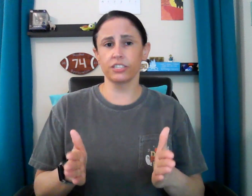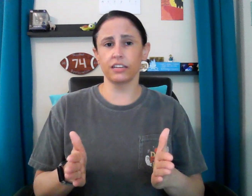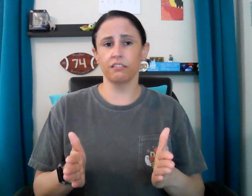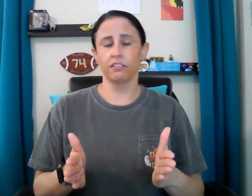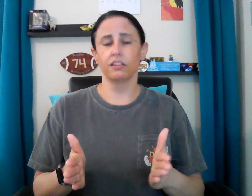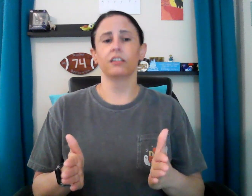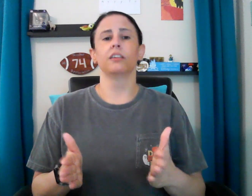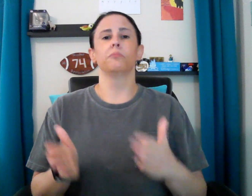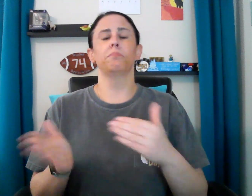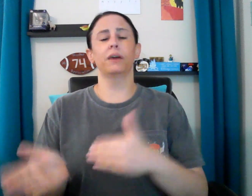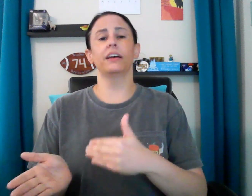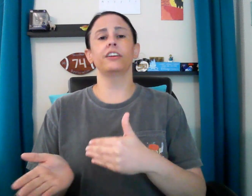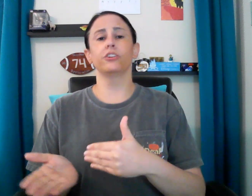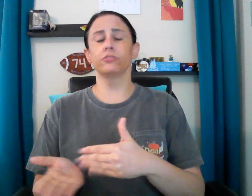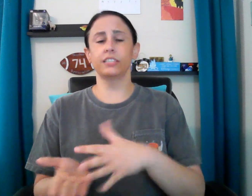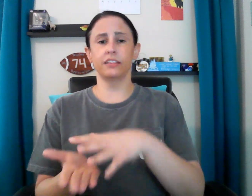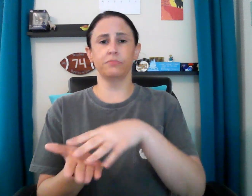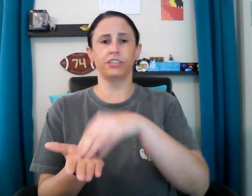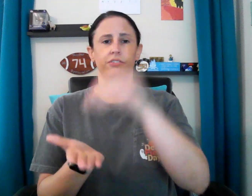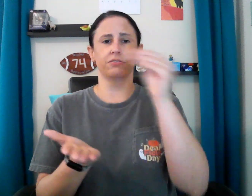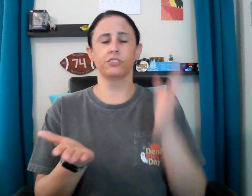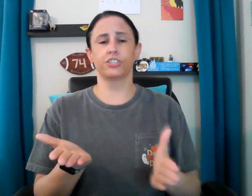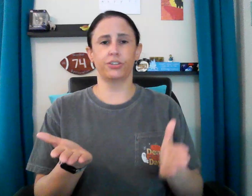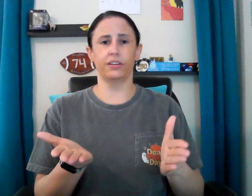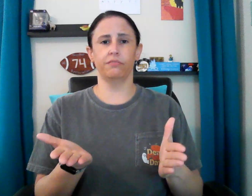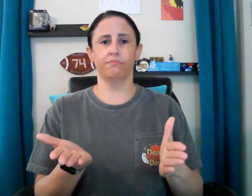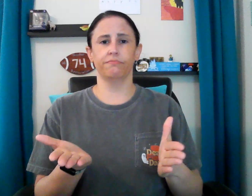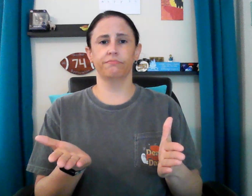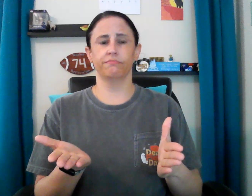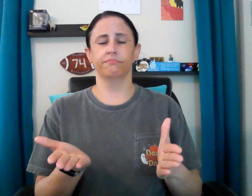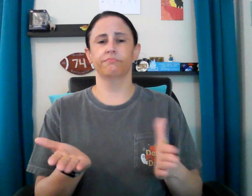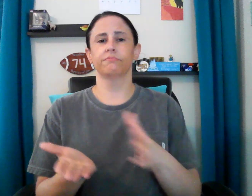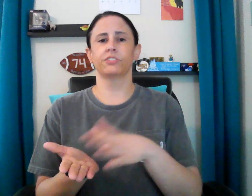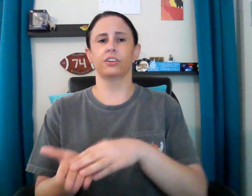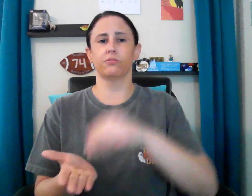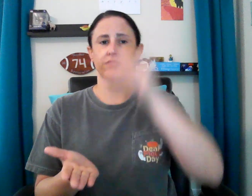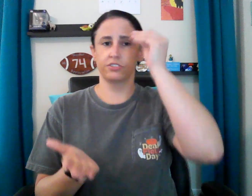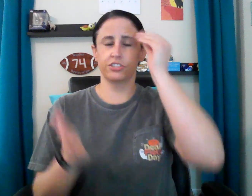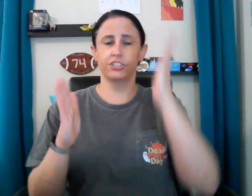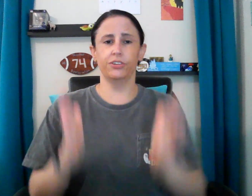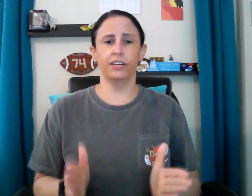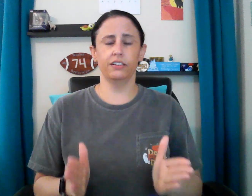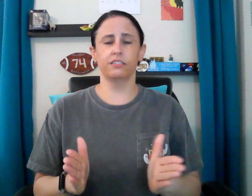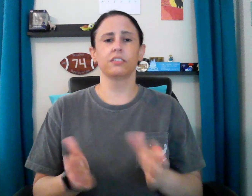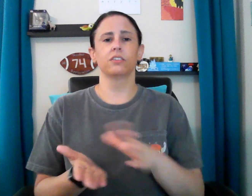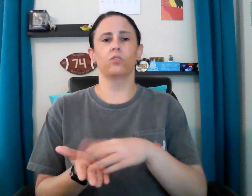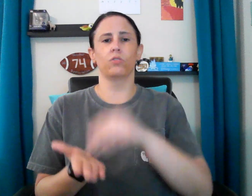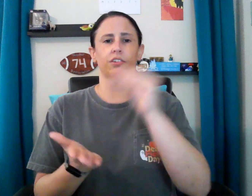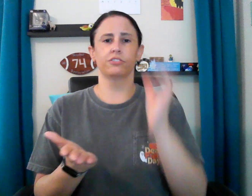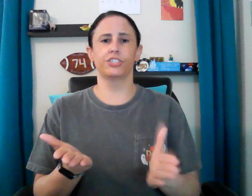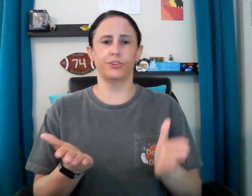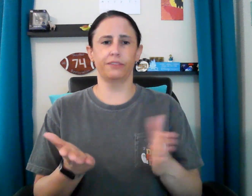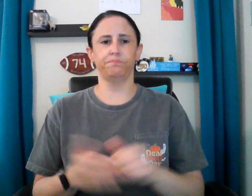person, but you'll see them do student. So student or student.